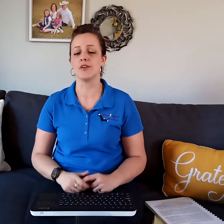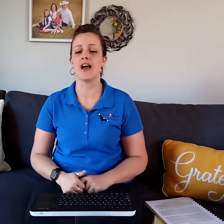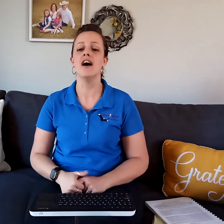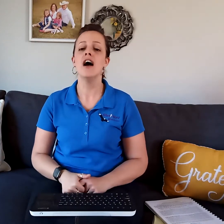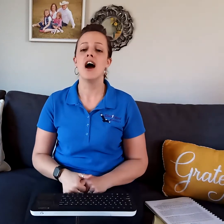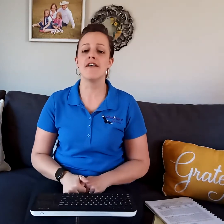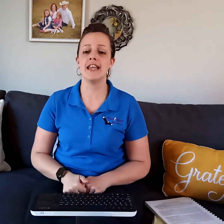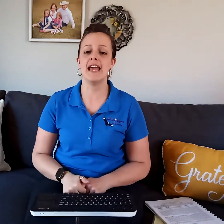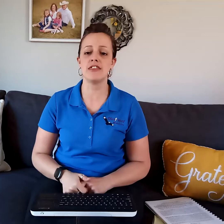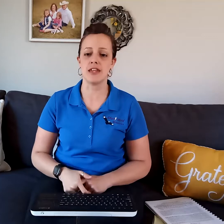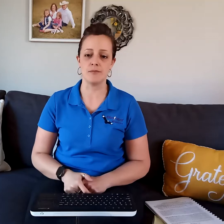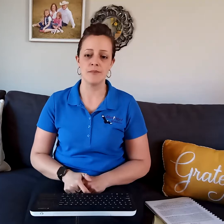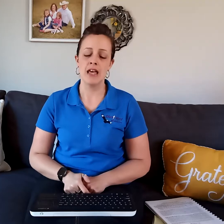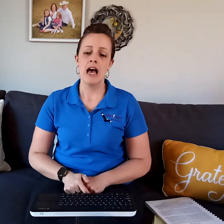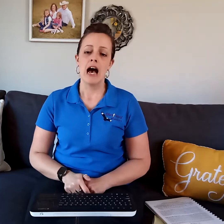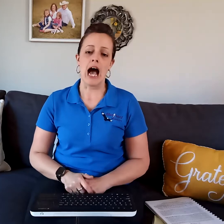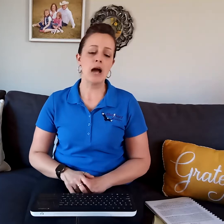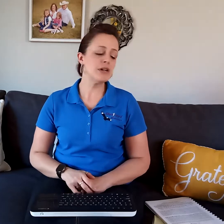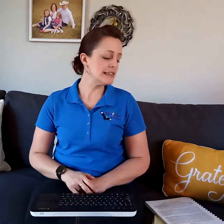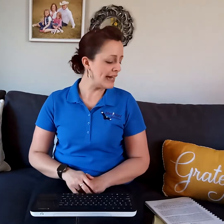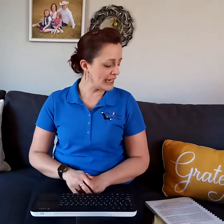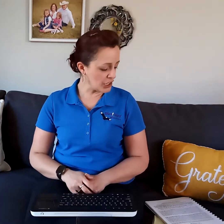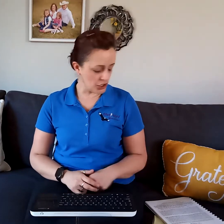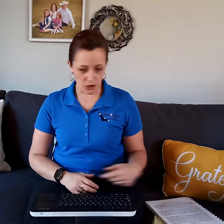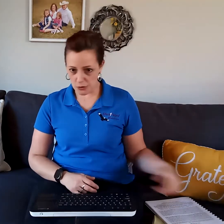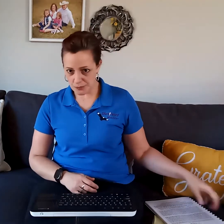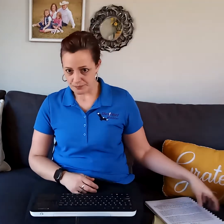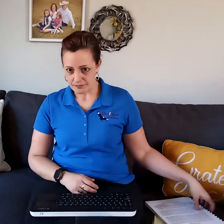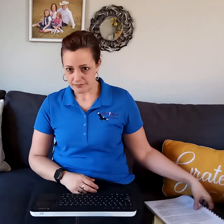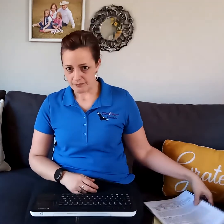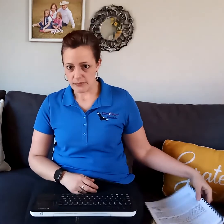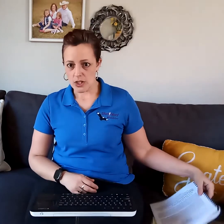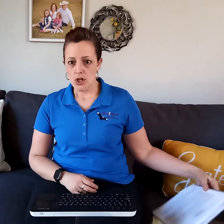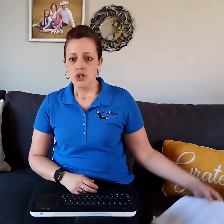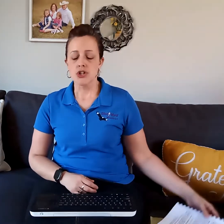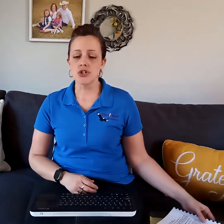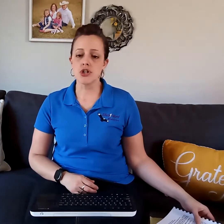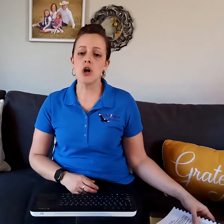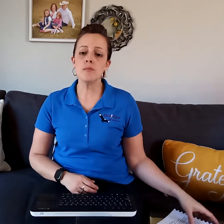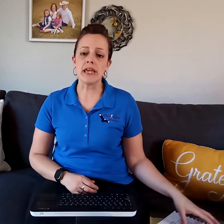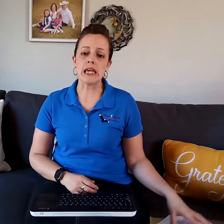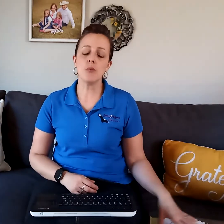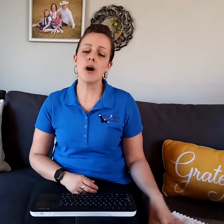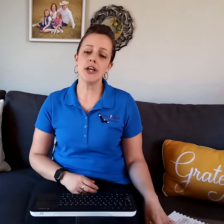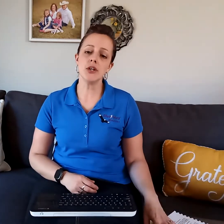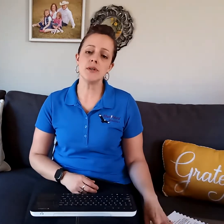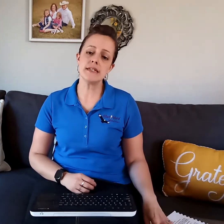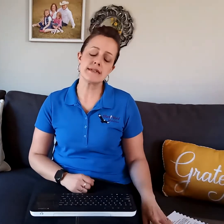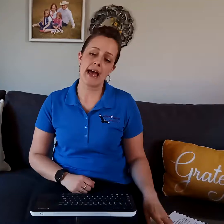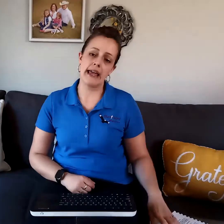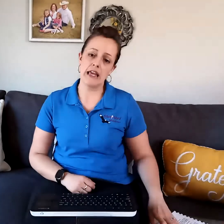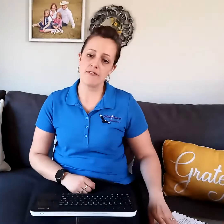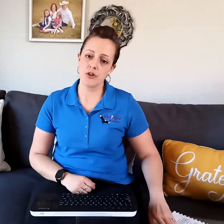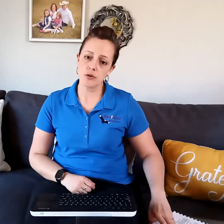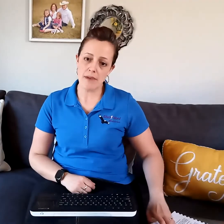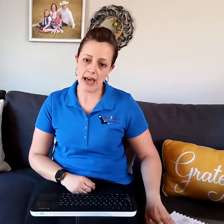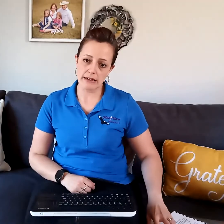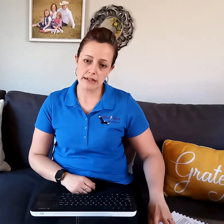that. All right, Nathan, I would like you to show me what you would say if you met a